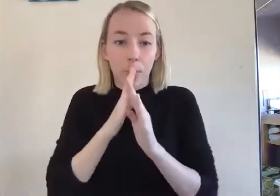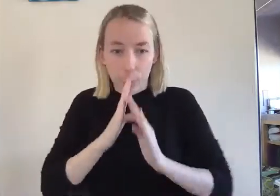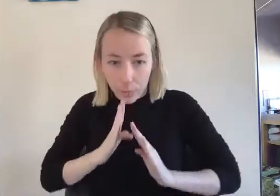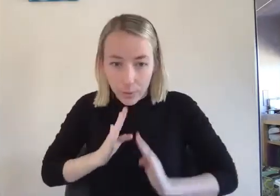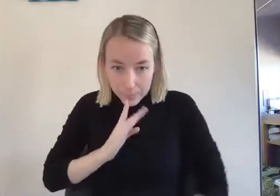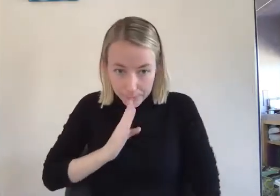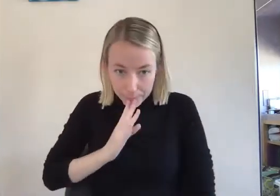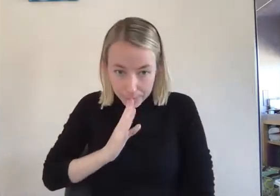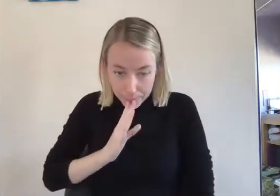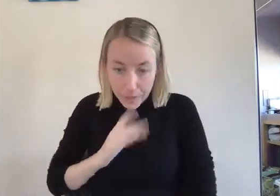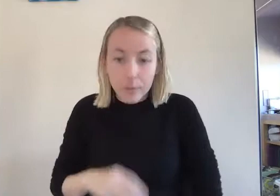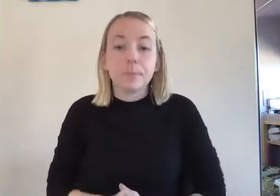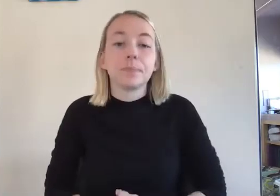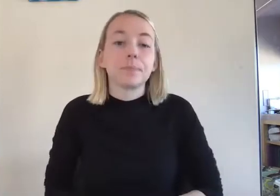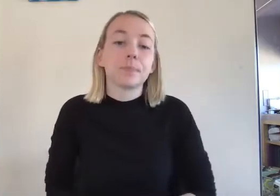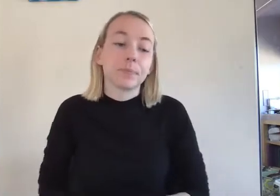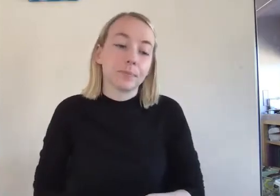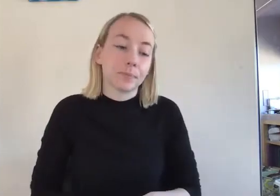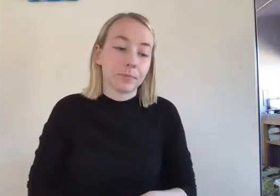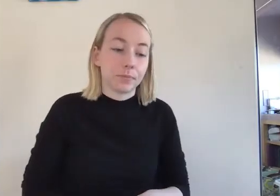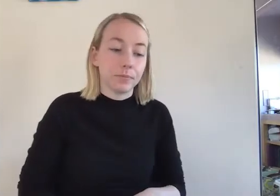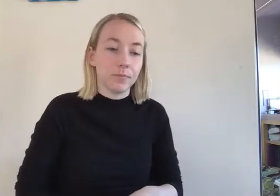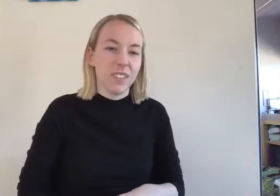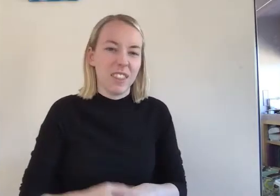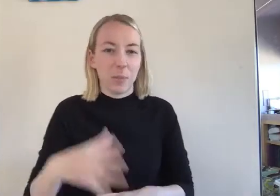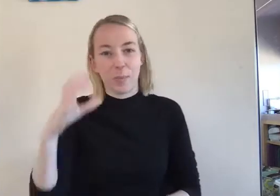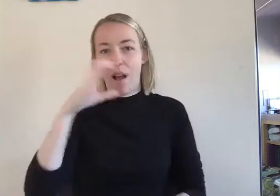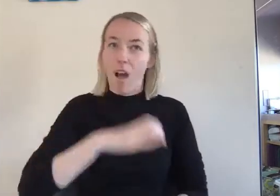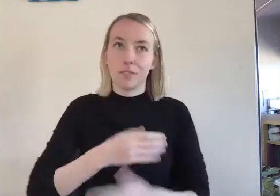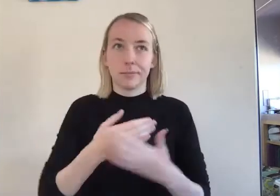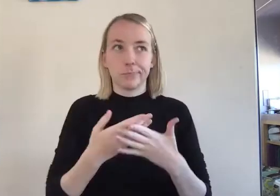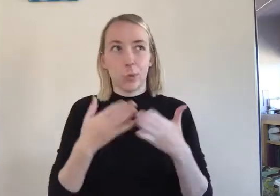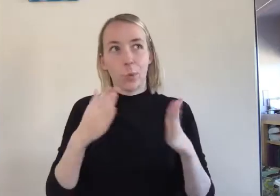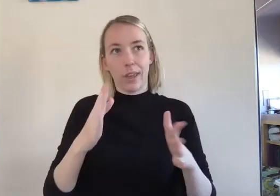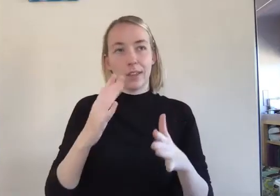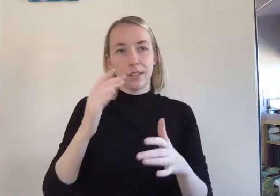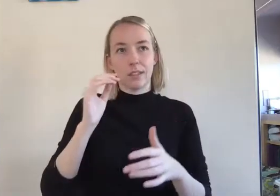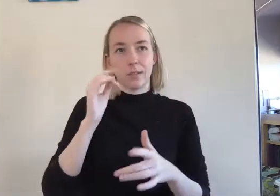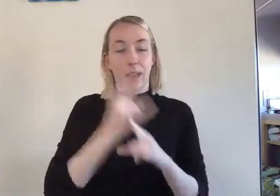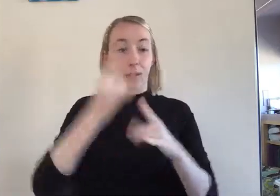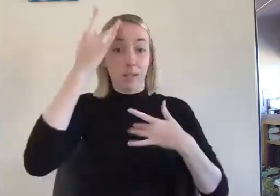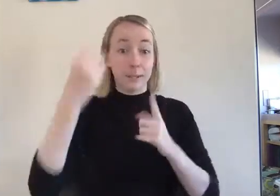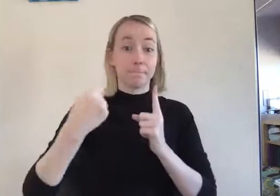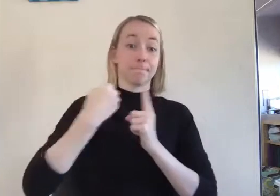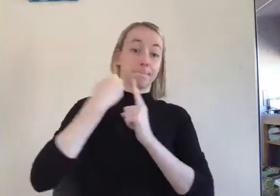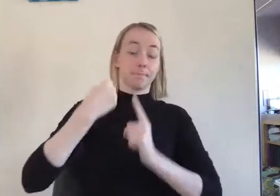was just that they couldn't hear me, and these are just the funky little ways in which alcoholism affects me.